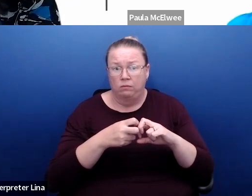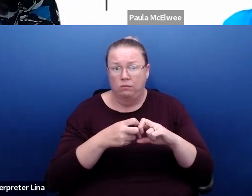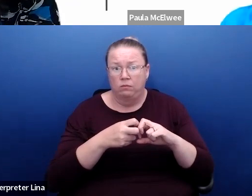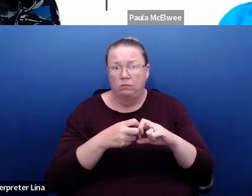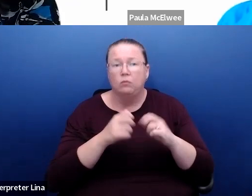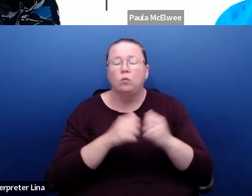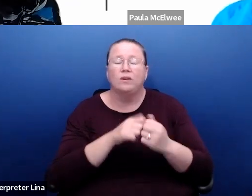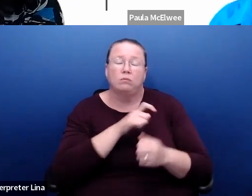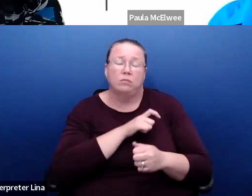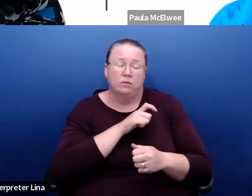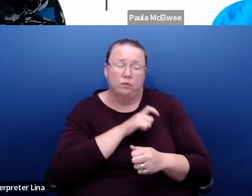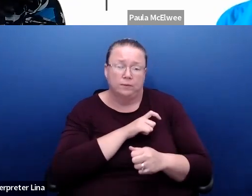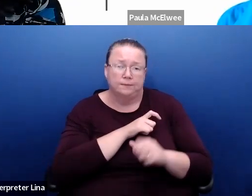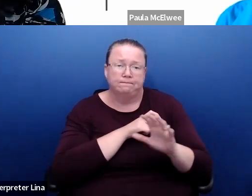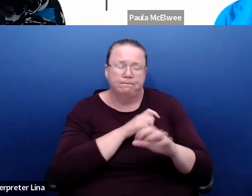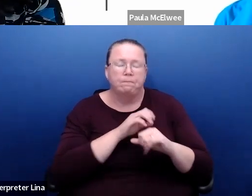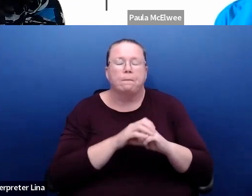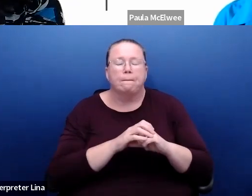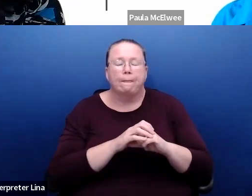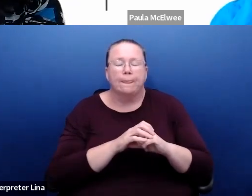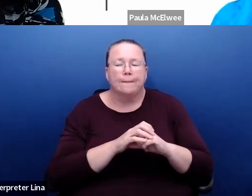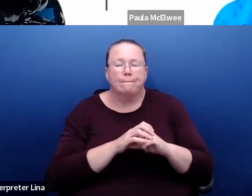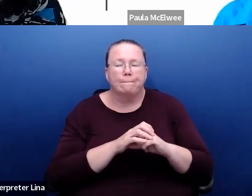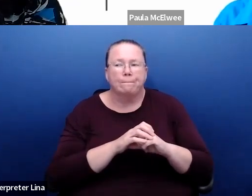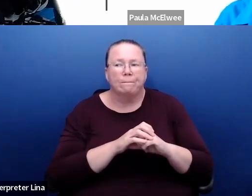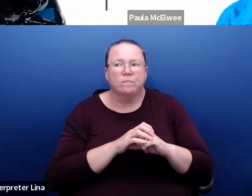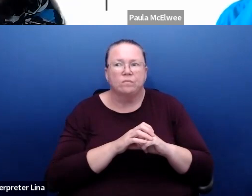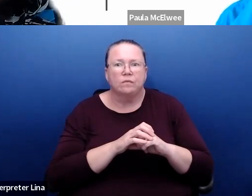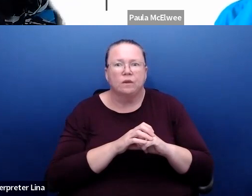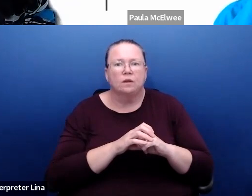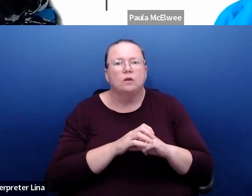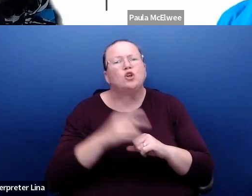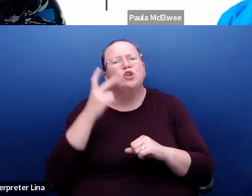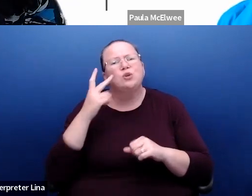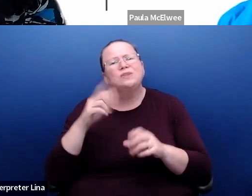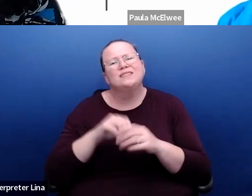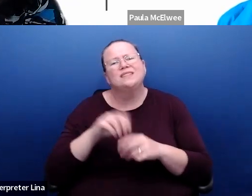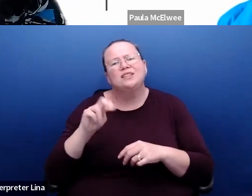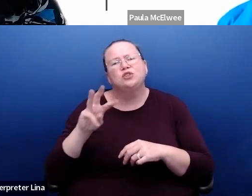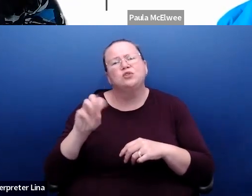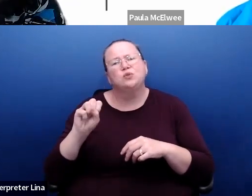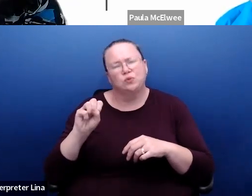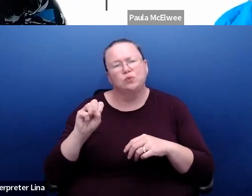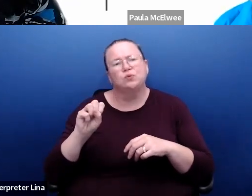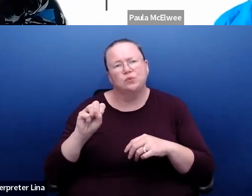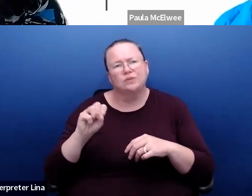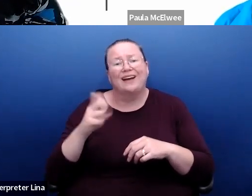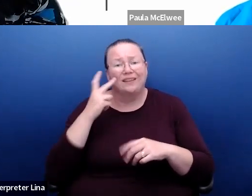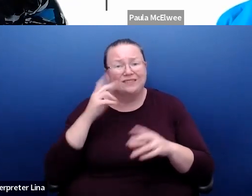law enforcement, and you see it in the news. I've seen it in